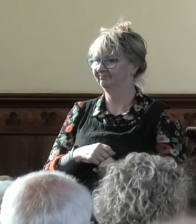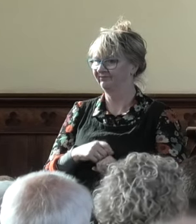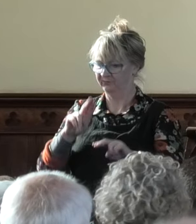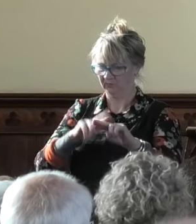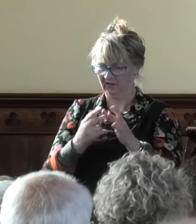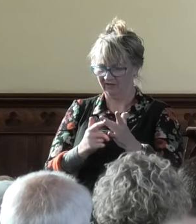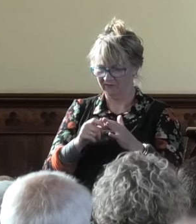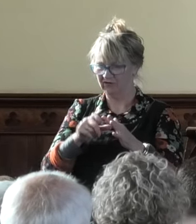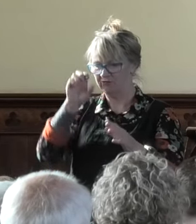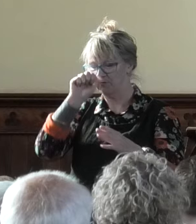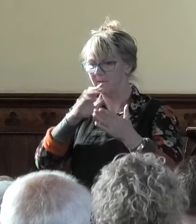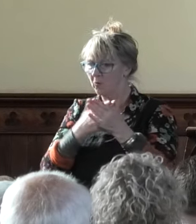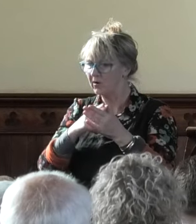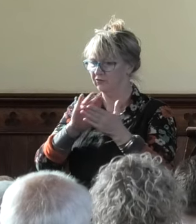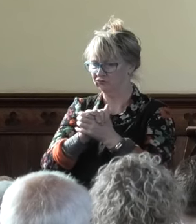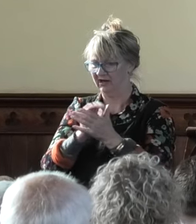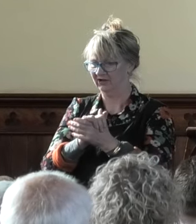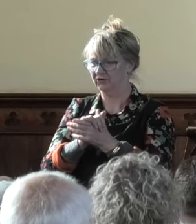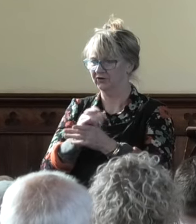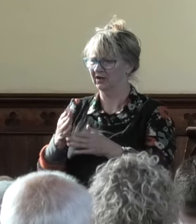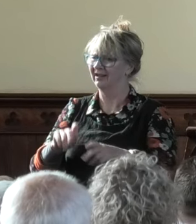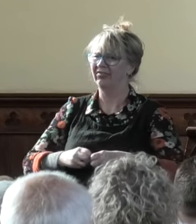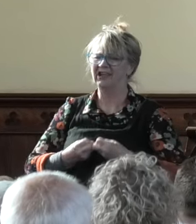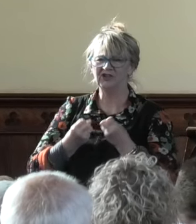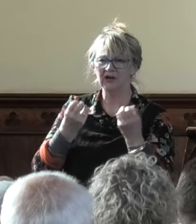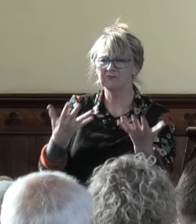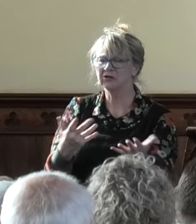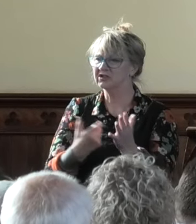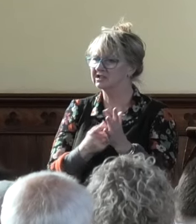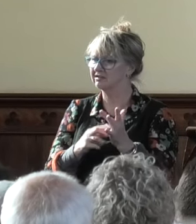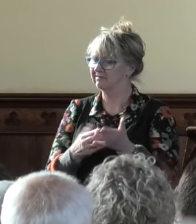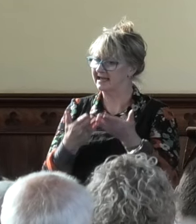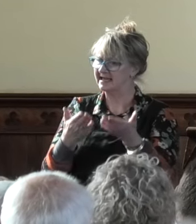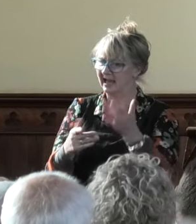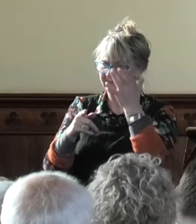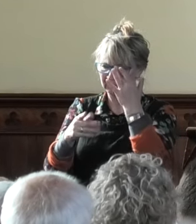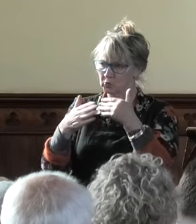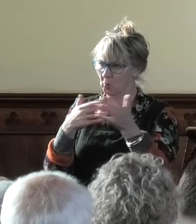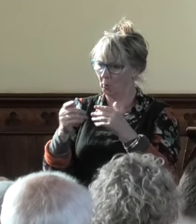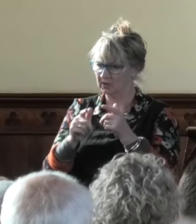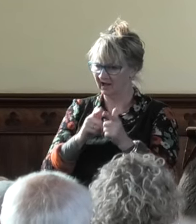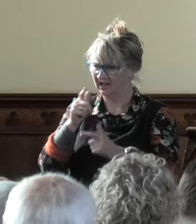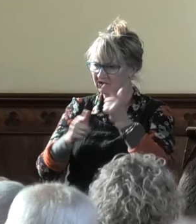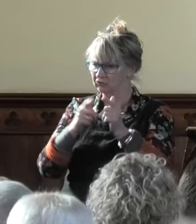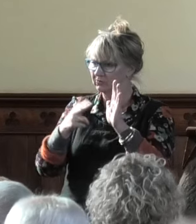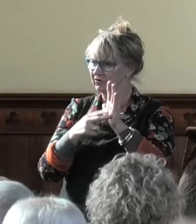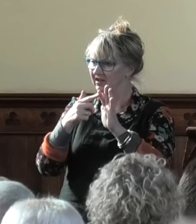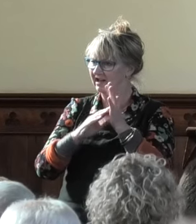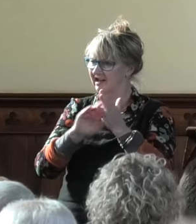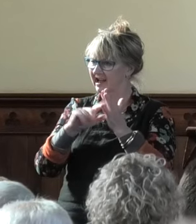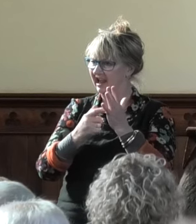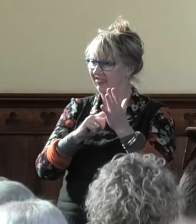also remembers with gratitude the effort and generosity Rin went to in organising a trip to the Netherlands for the two of them